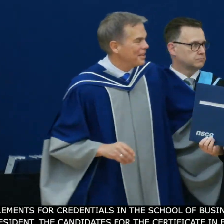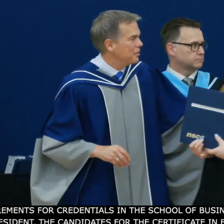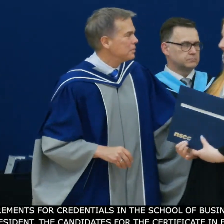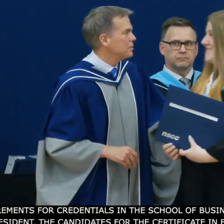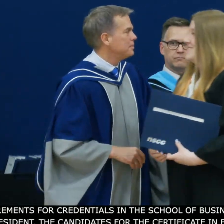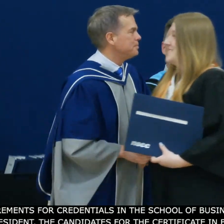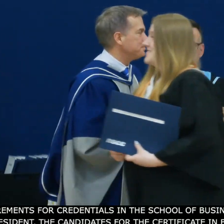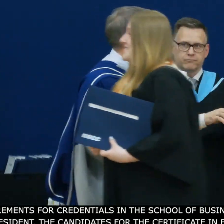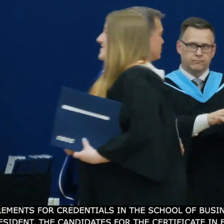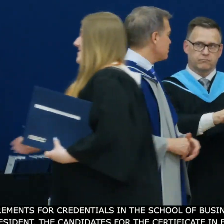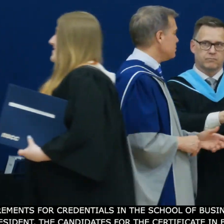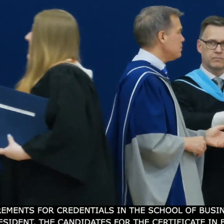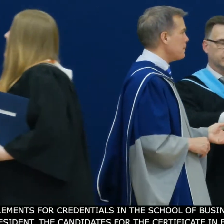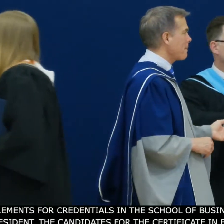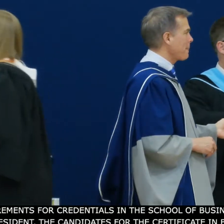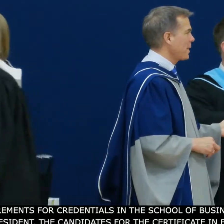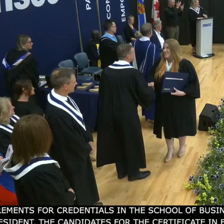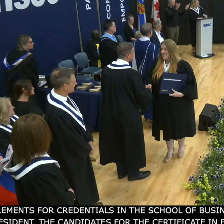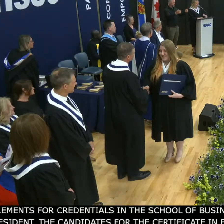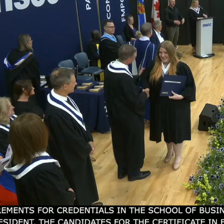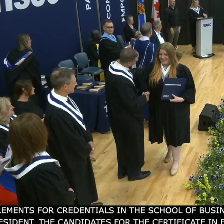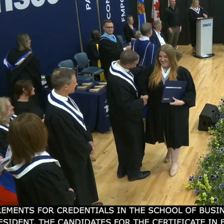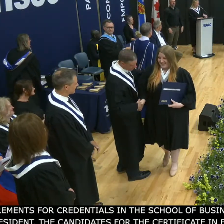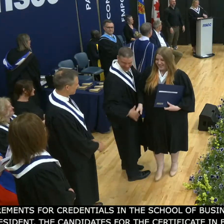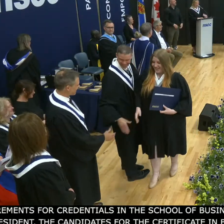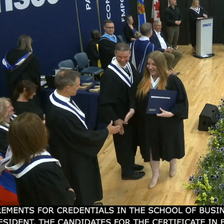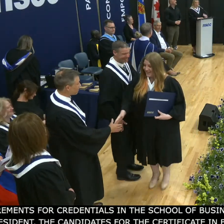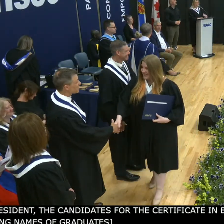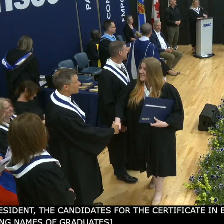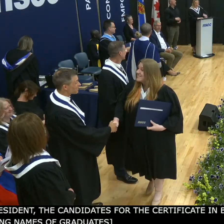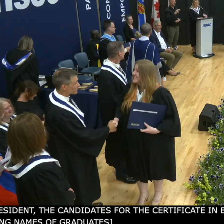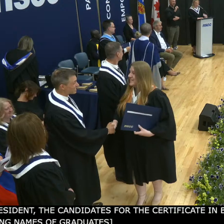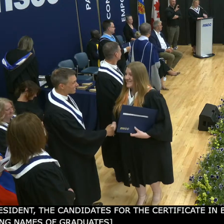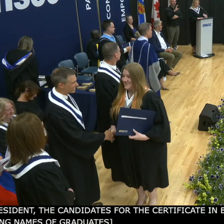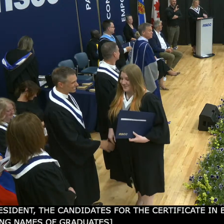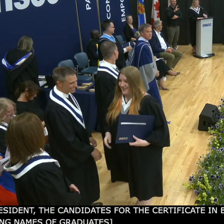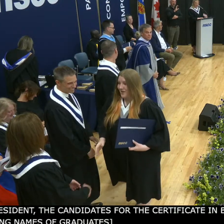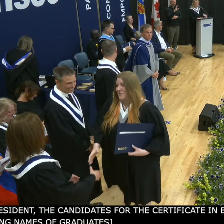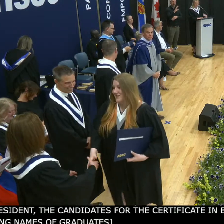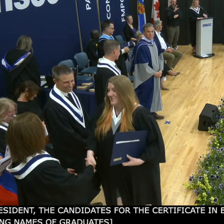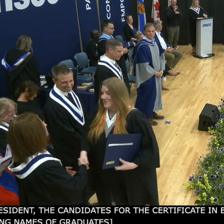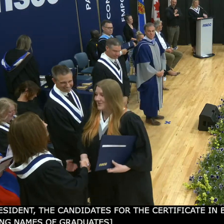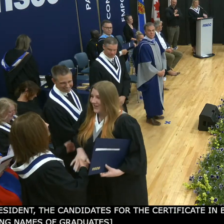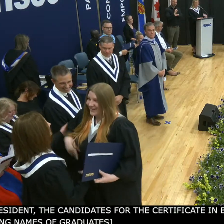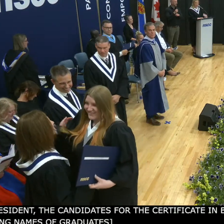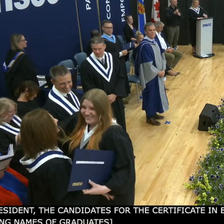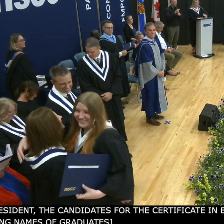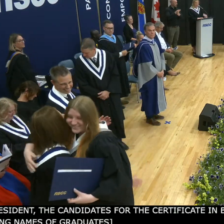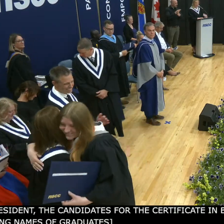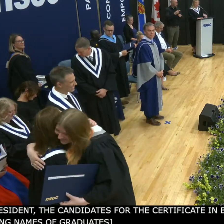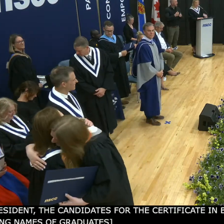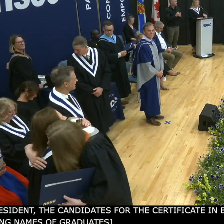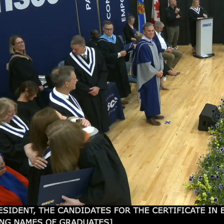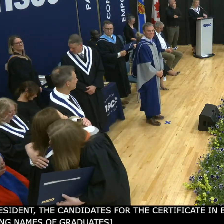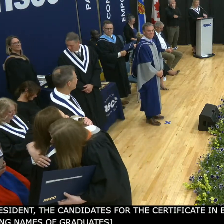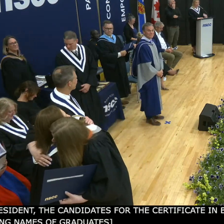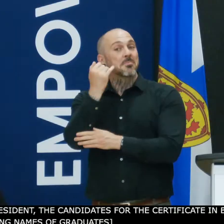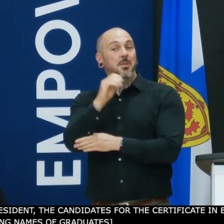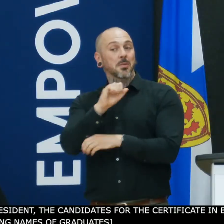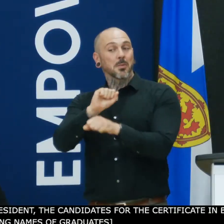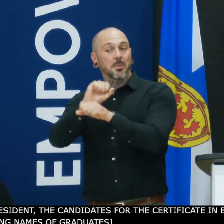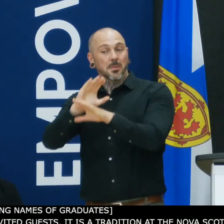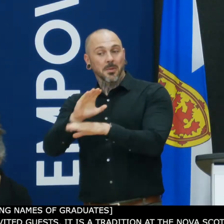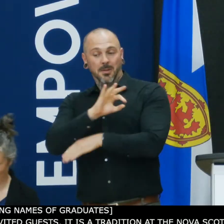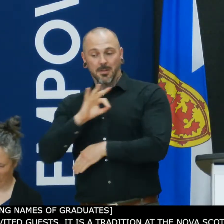Invited guests, it's a tradition at the Nova Scotia Community College that when a member of the staff has a family